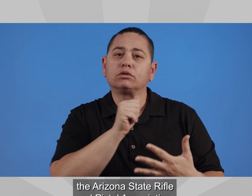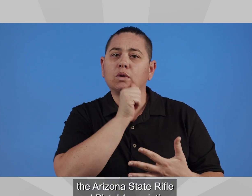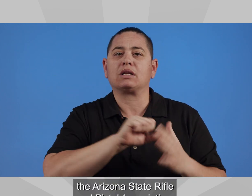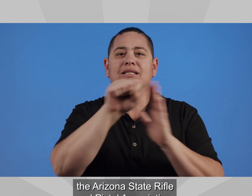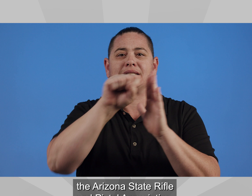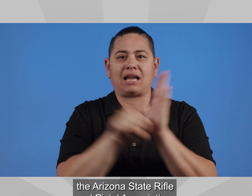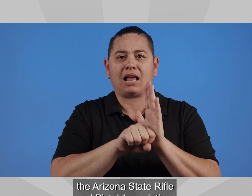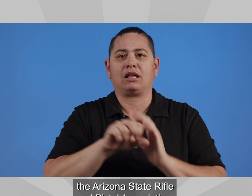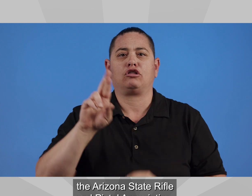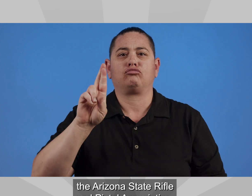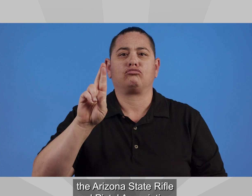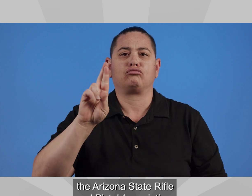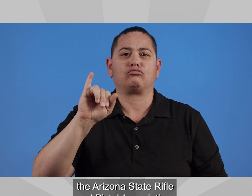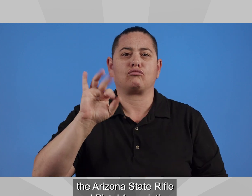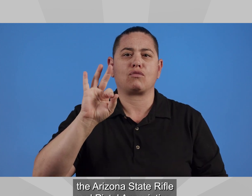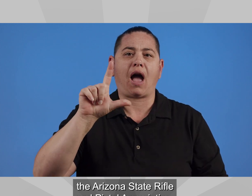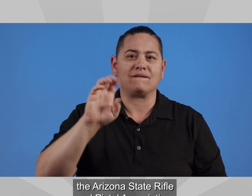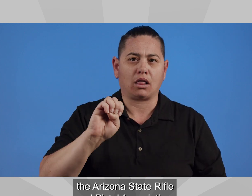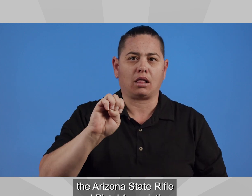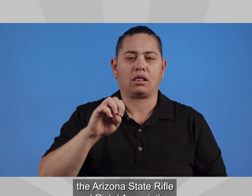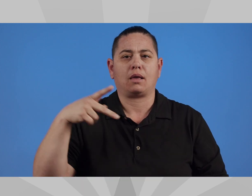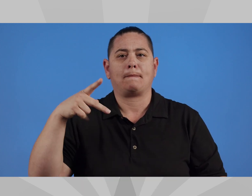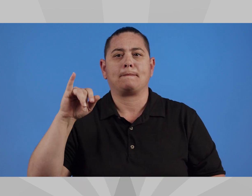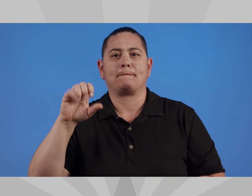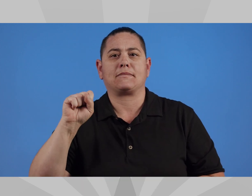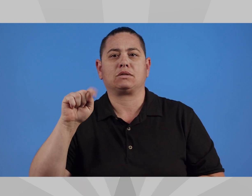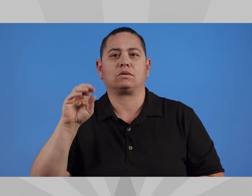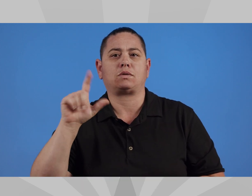the Arizona State Rifle and Pistol Association,